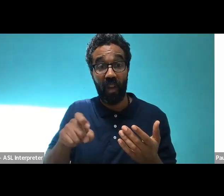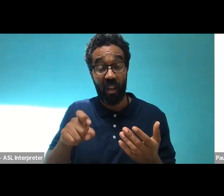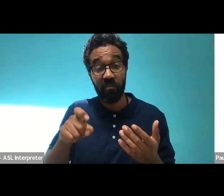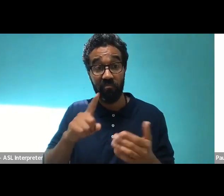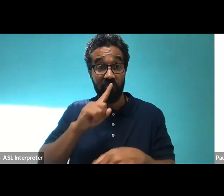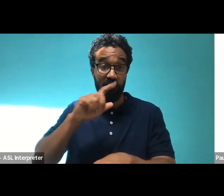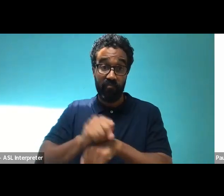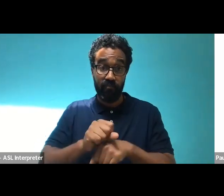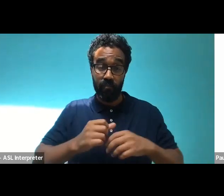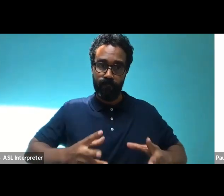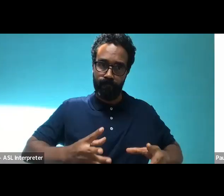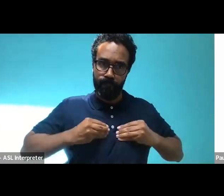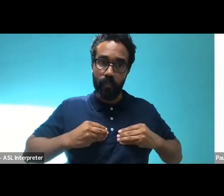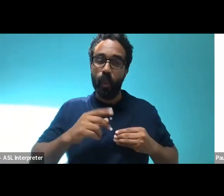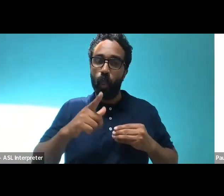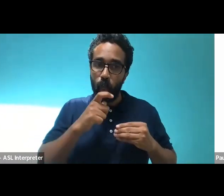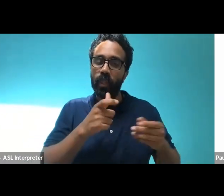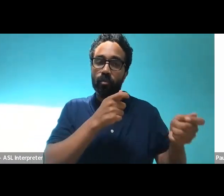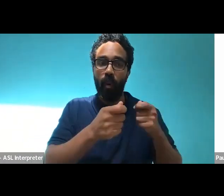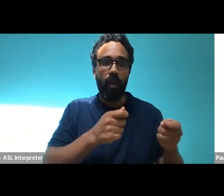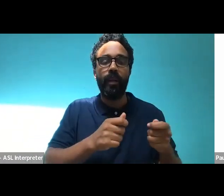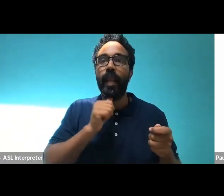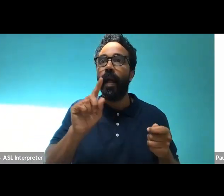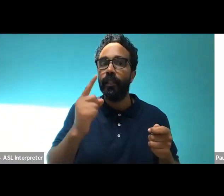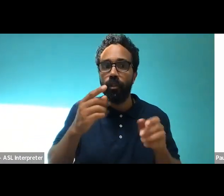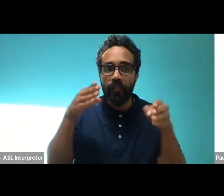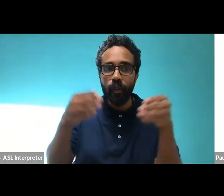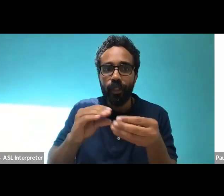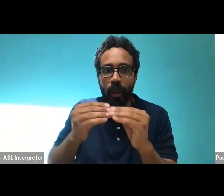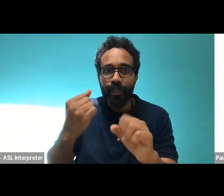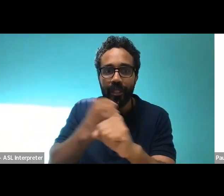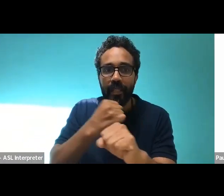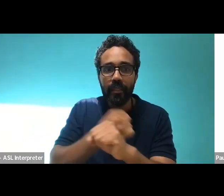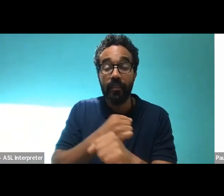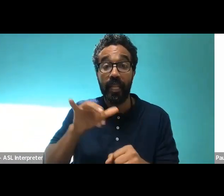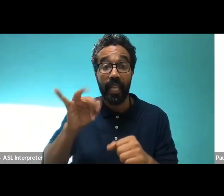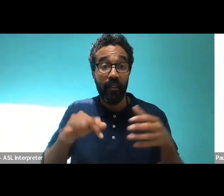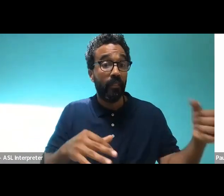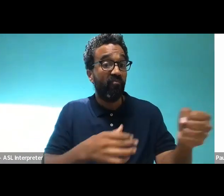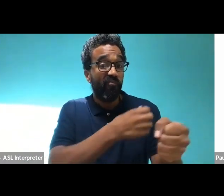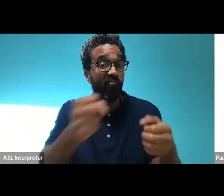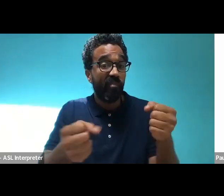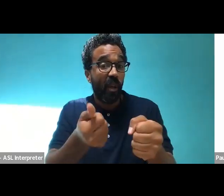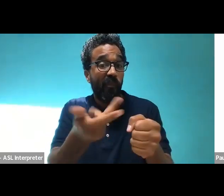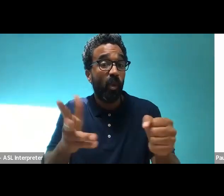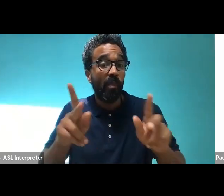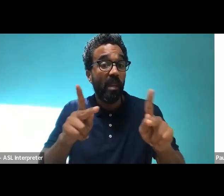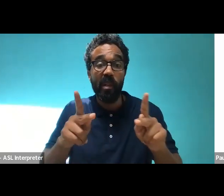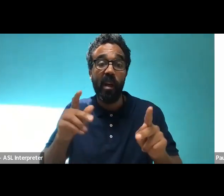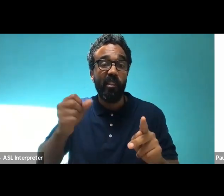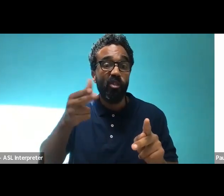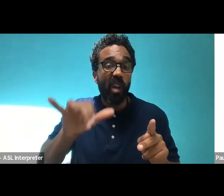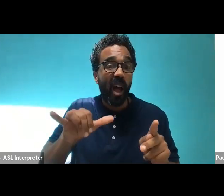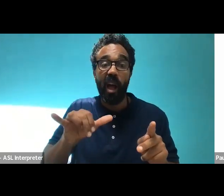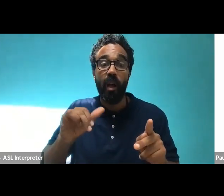and making it more than numbers. Because if you have a few shy people on your board who don't speak out, the fact that they